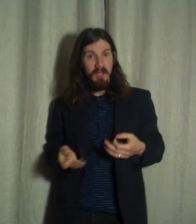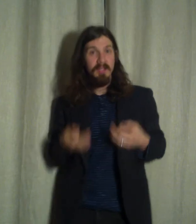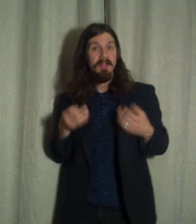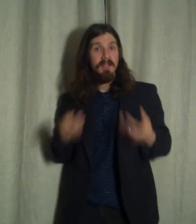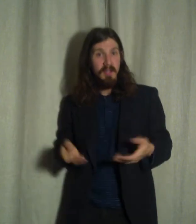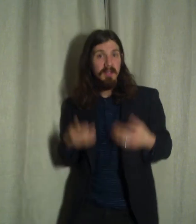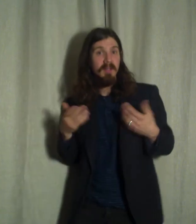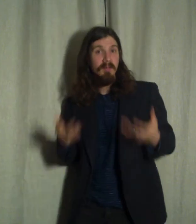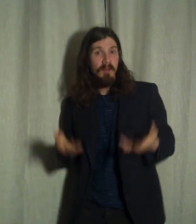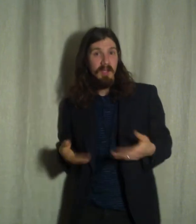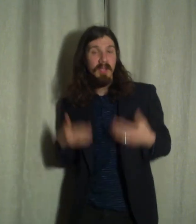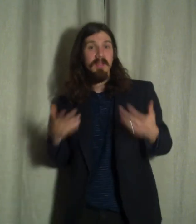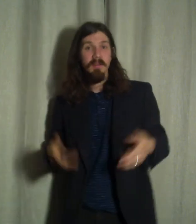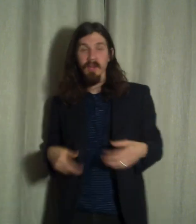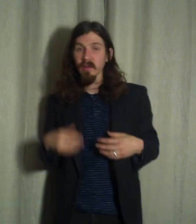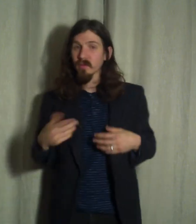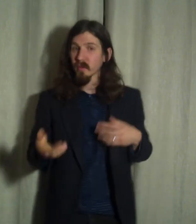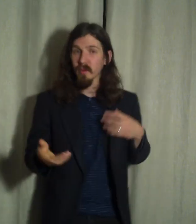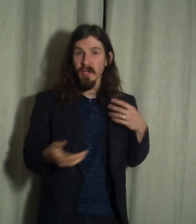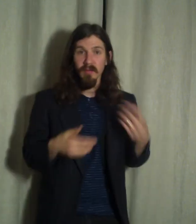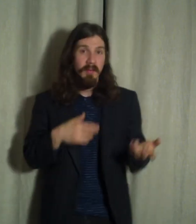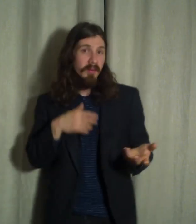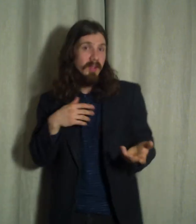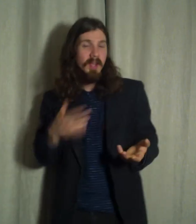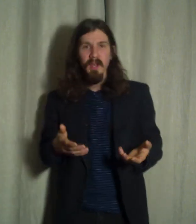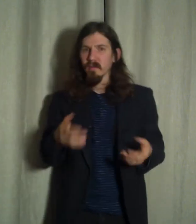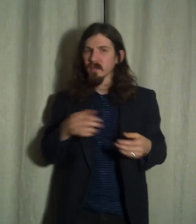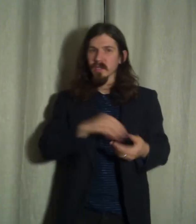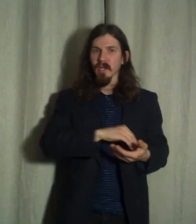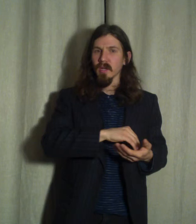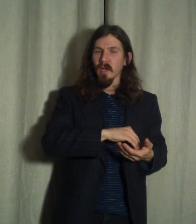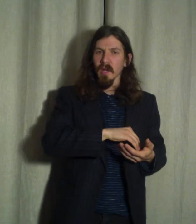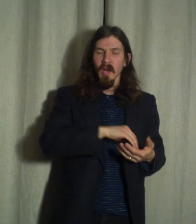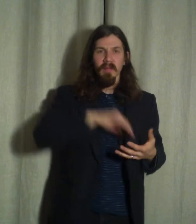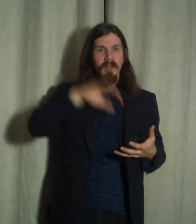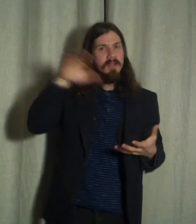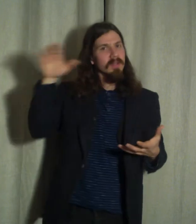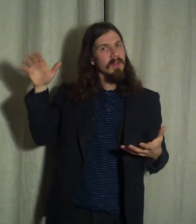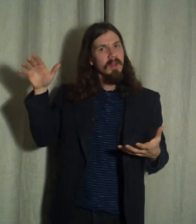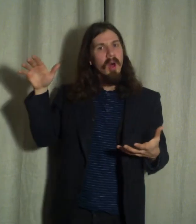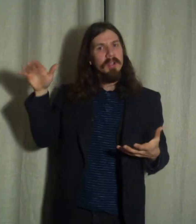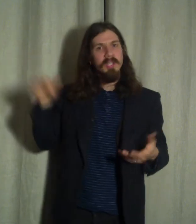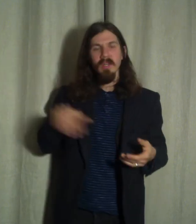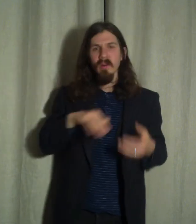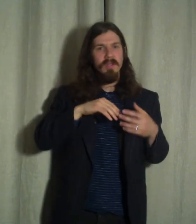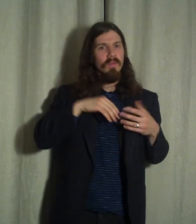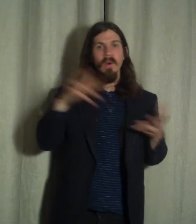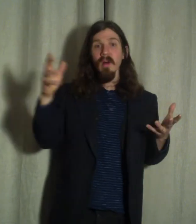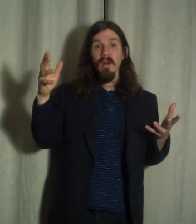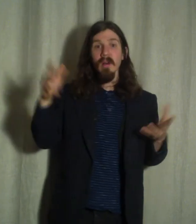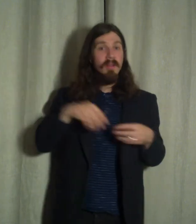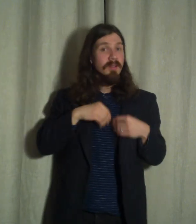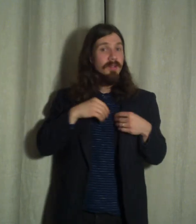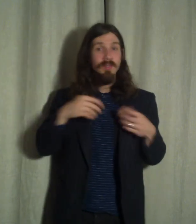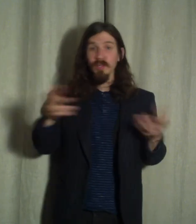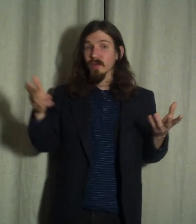da da da da da da, one e and a two e and a triple it, versus a kind of a launching chorus of